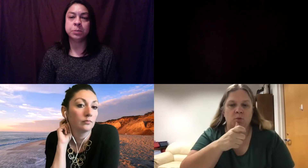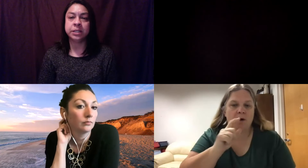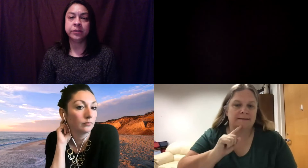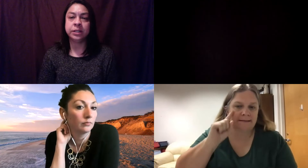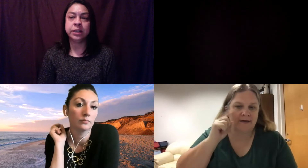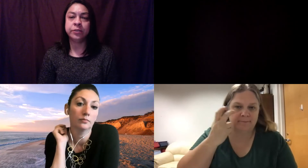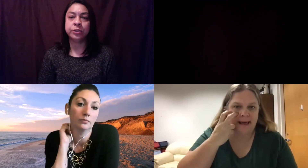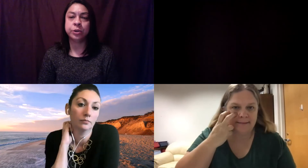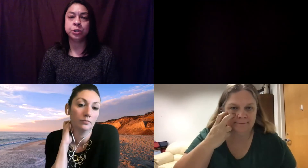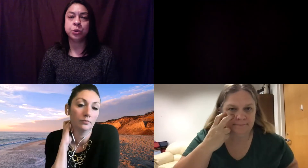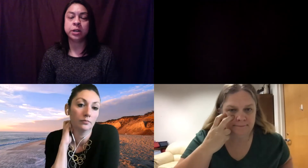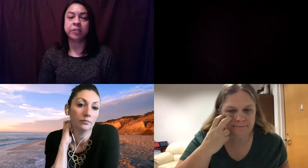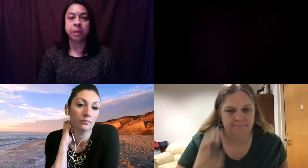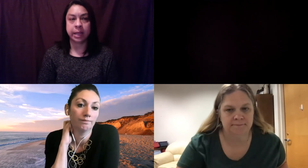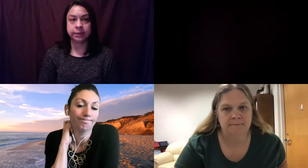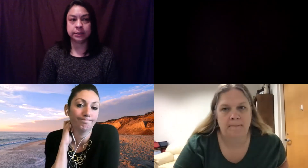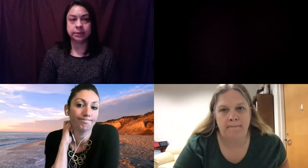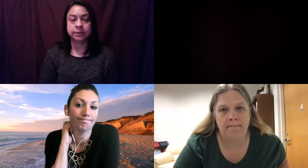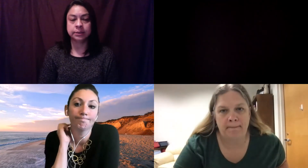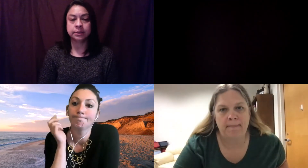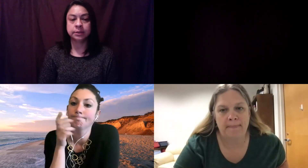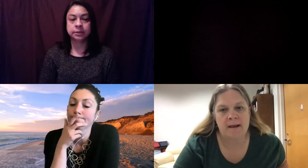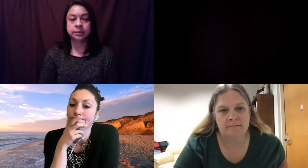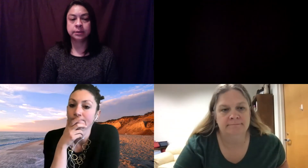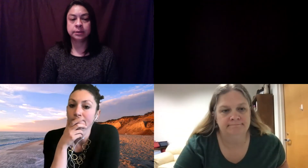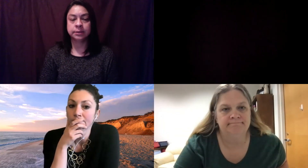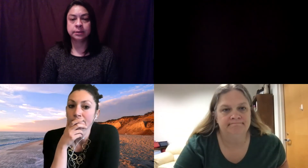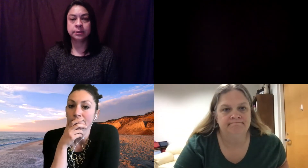are specifically for those who are deafblind?